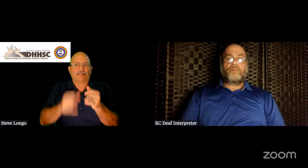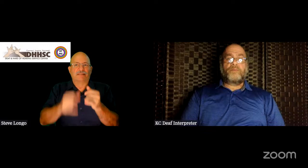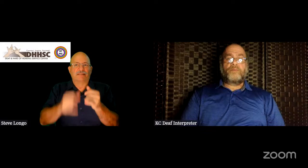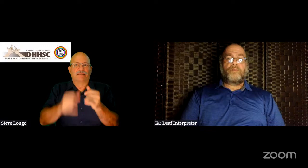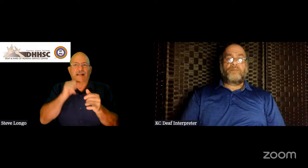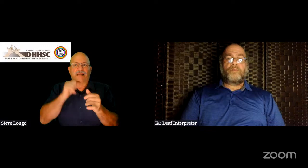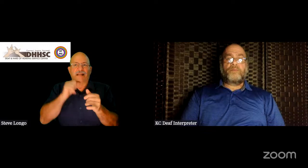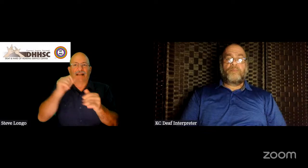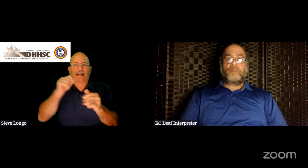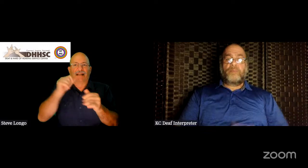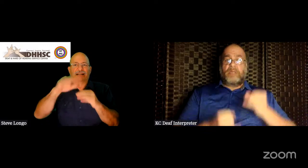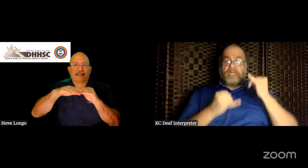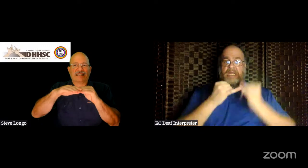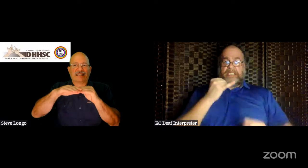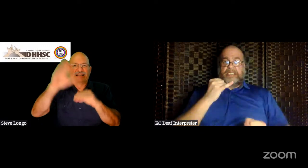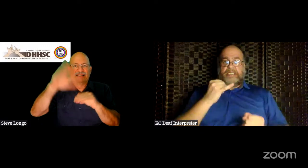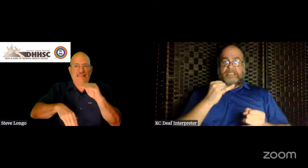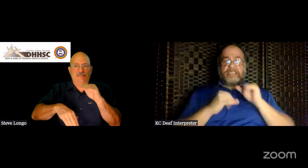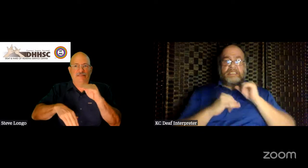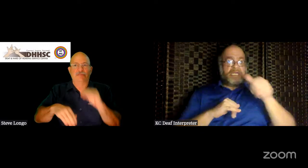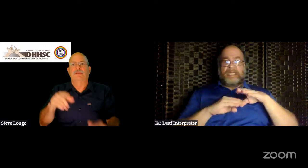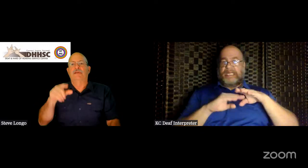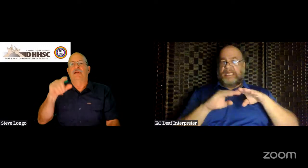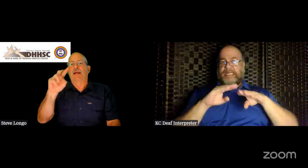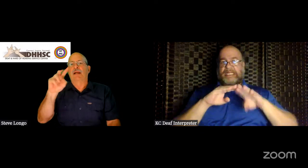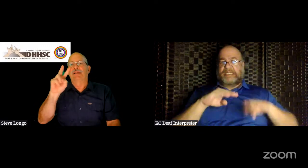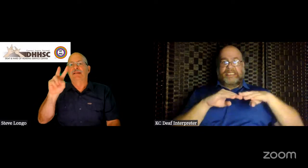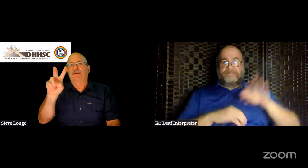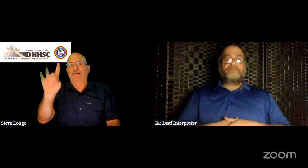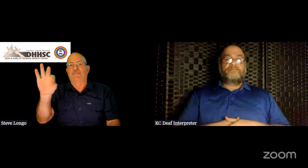turnover is not such a challenge for us.